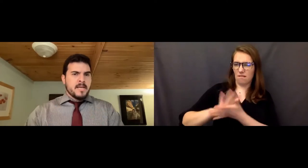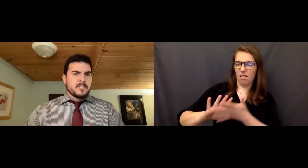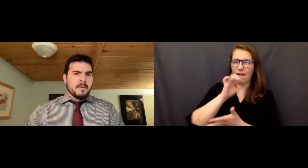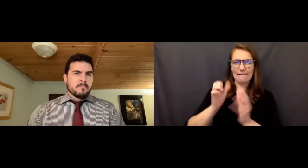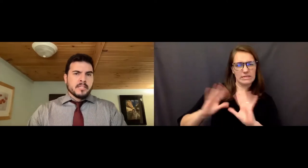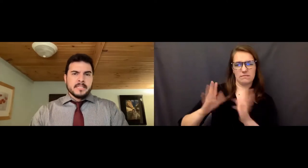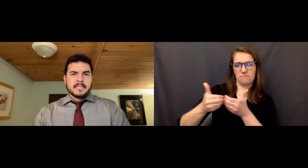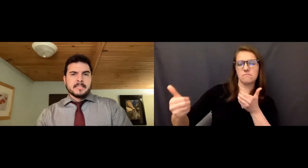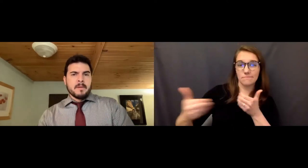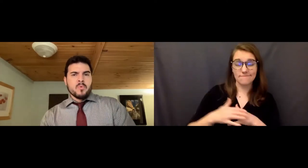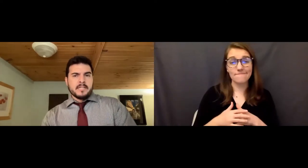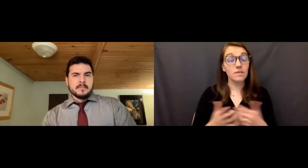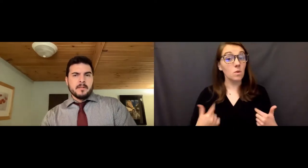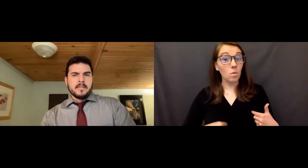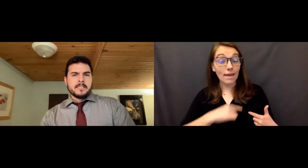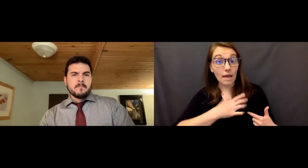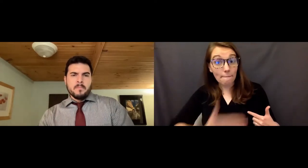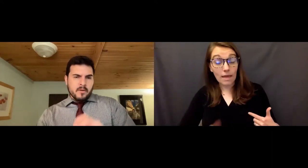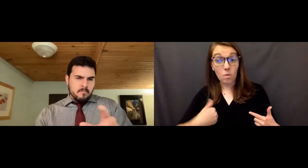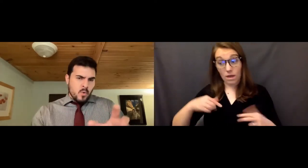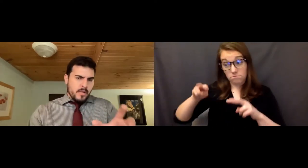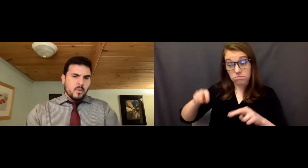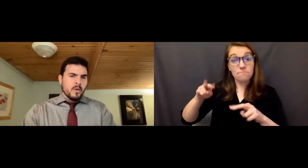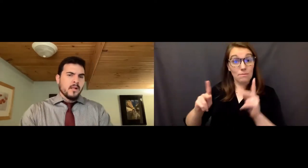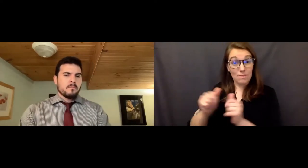would admit to being prejudiced against people with disabilities.